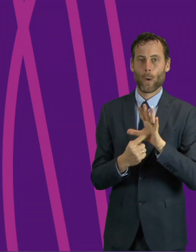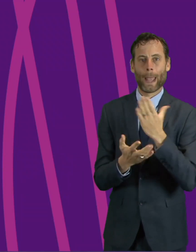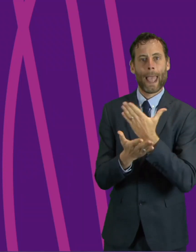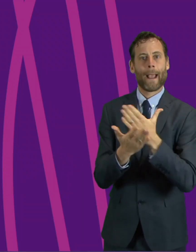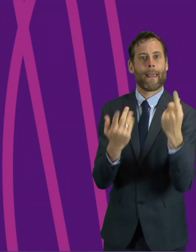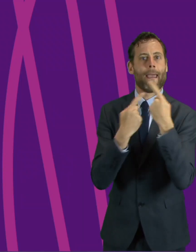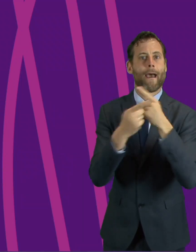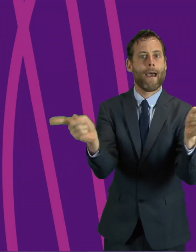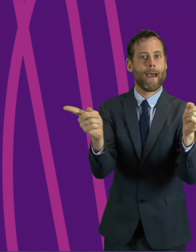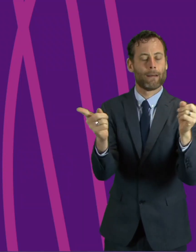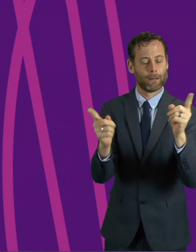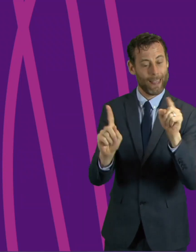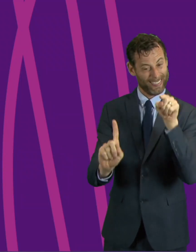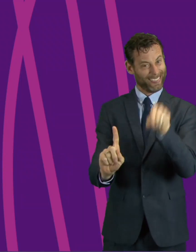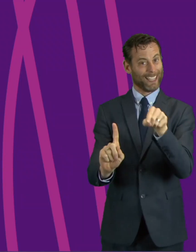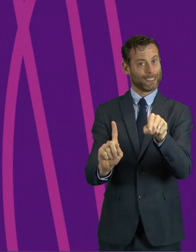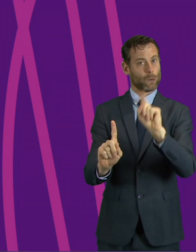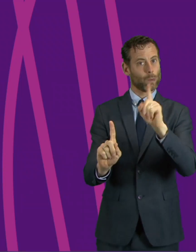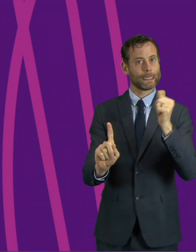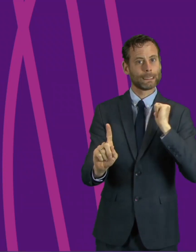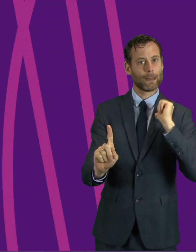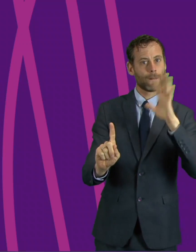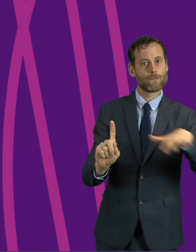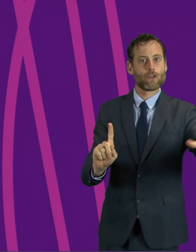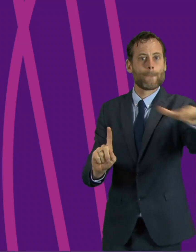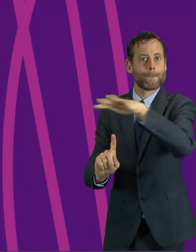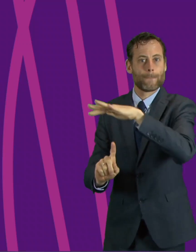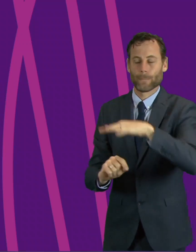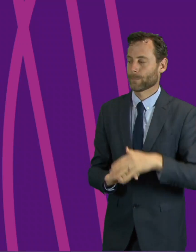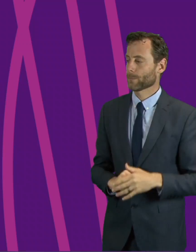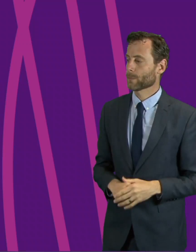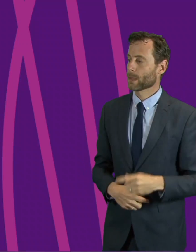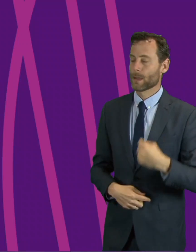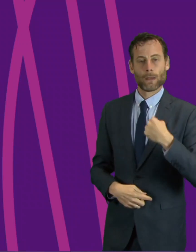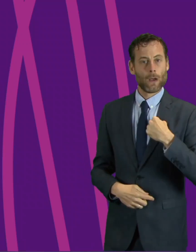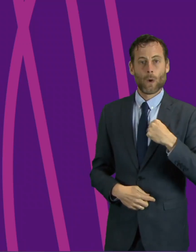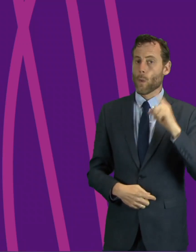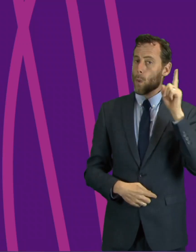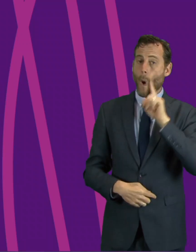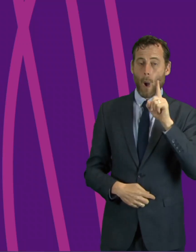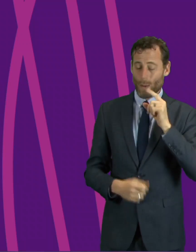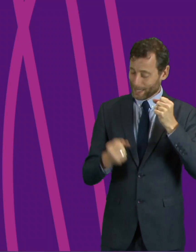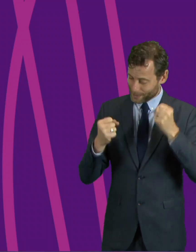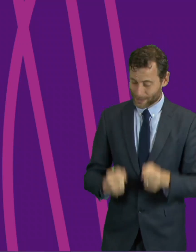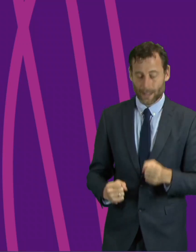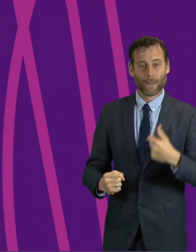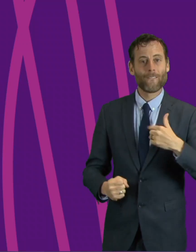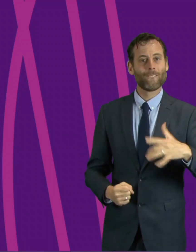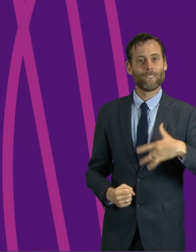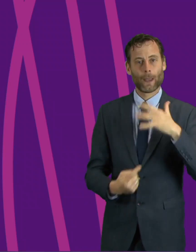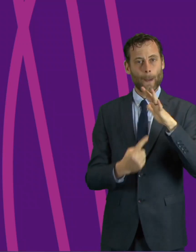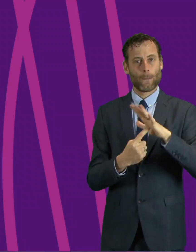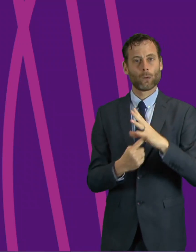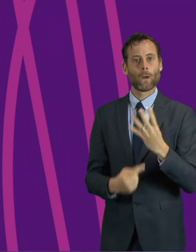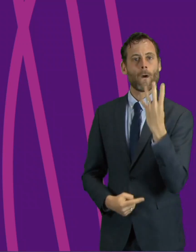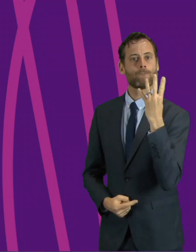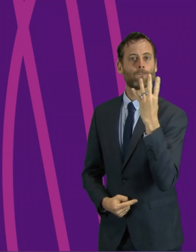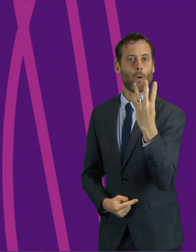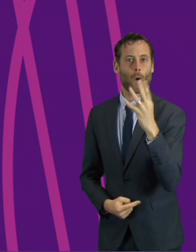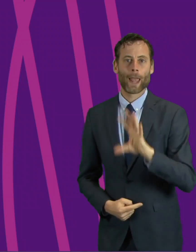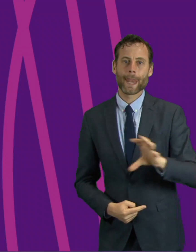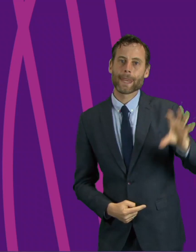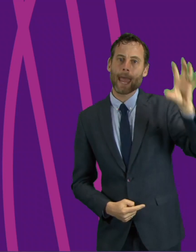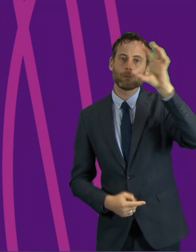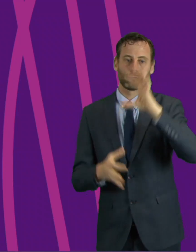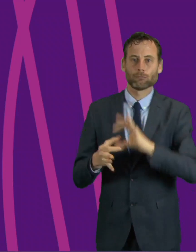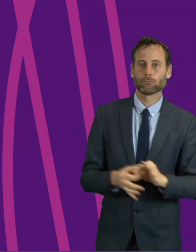and we'll say this openly as well as in private discussions, that a four nations approach has to be meaningful, has to be one that all